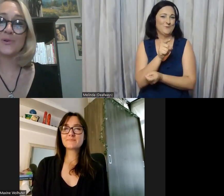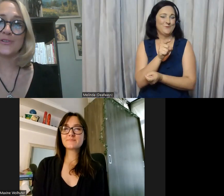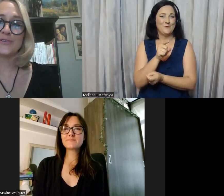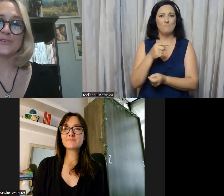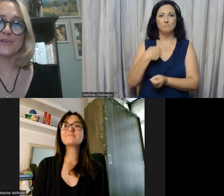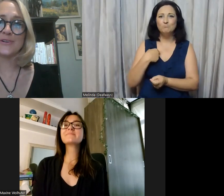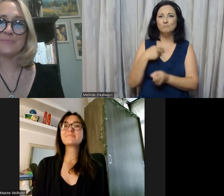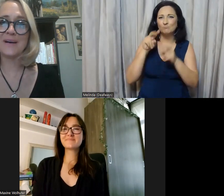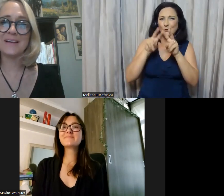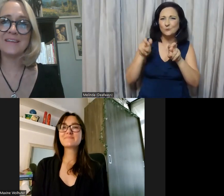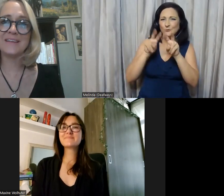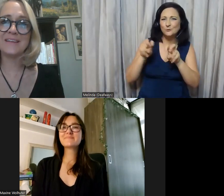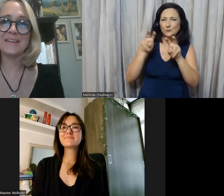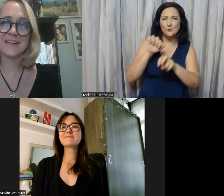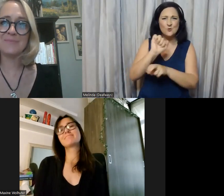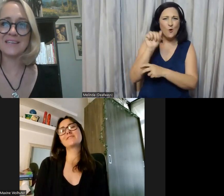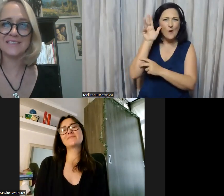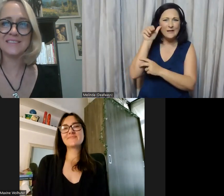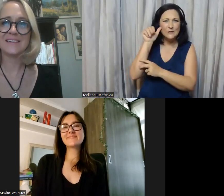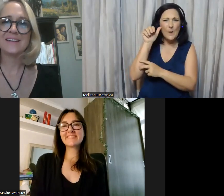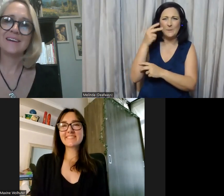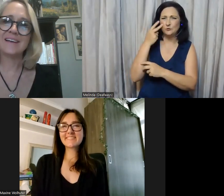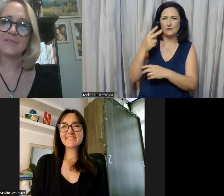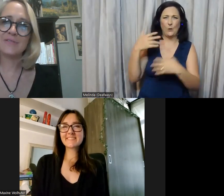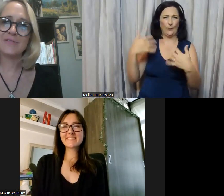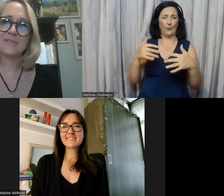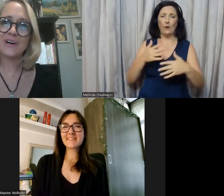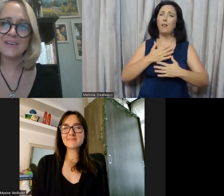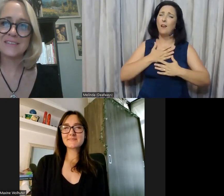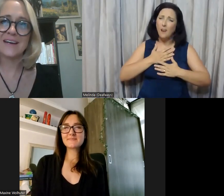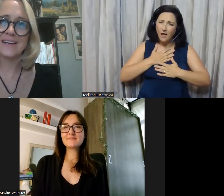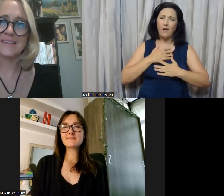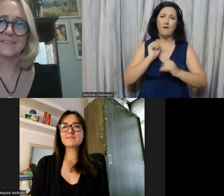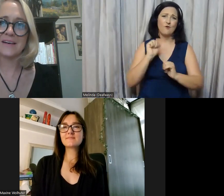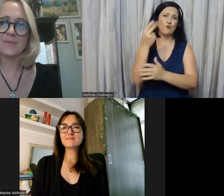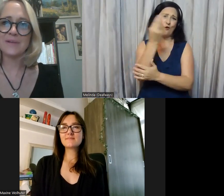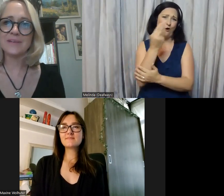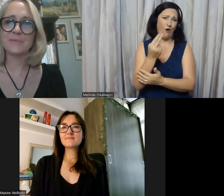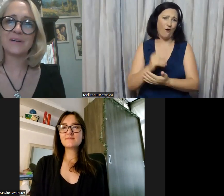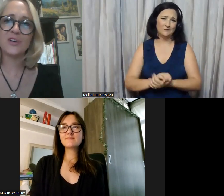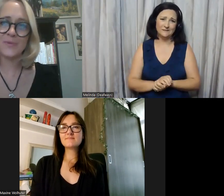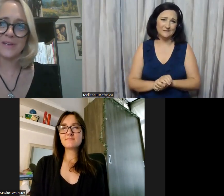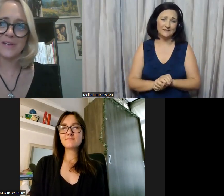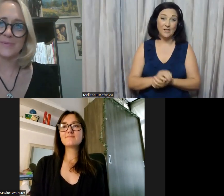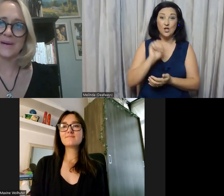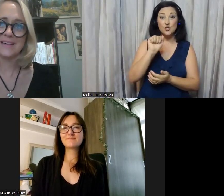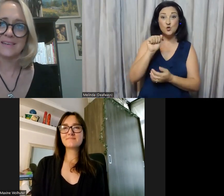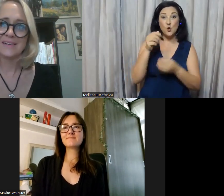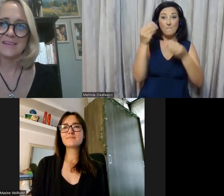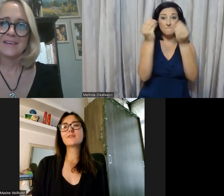explored through all your Instagram pages. I love your art and the macrame you